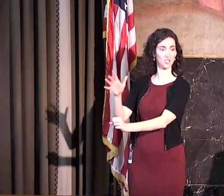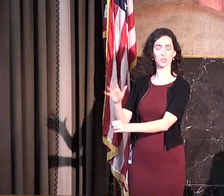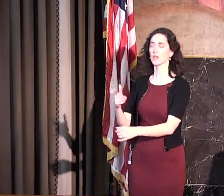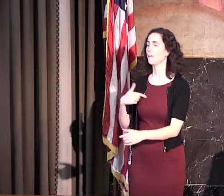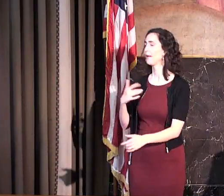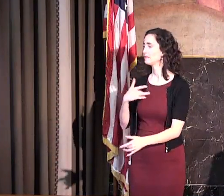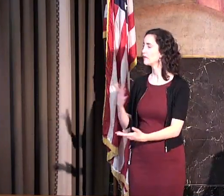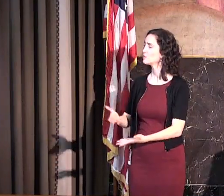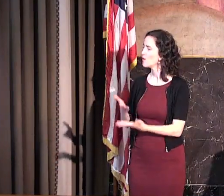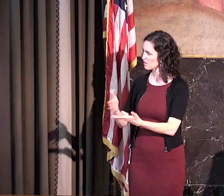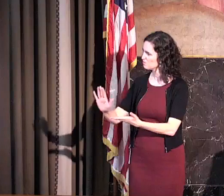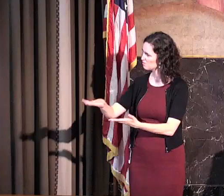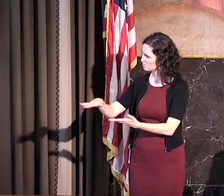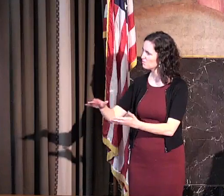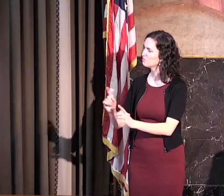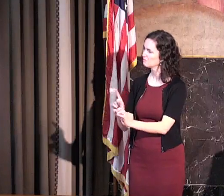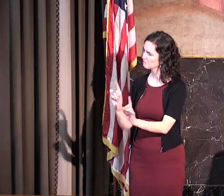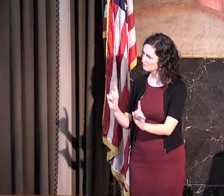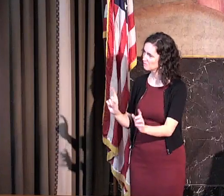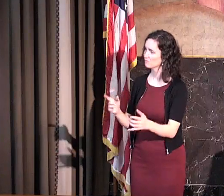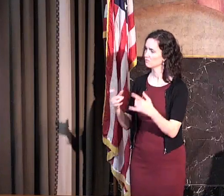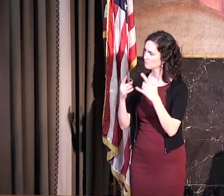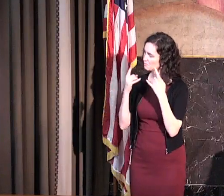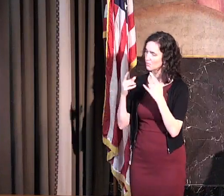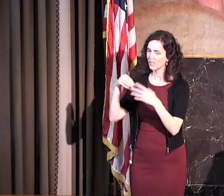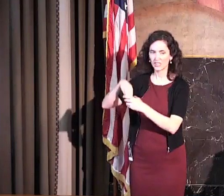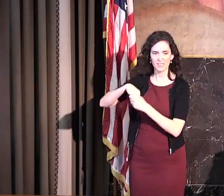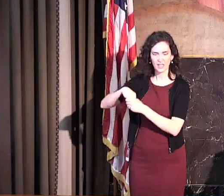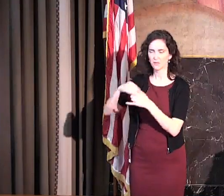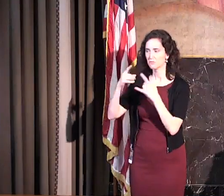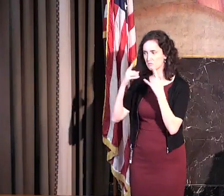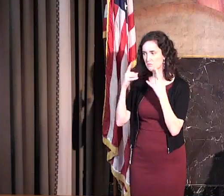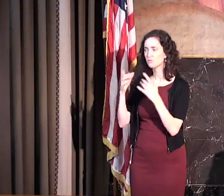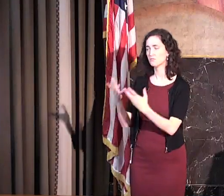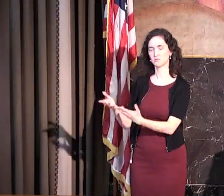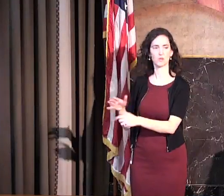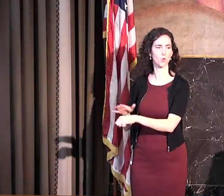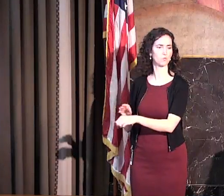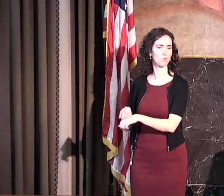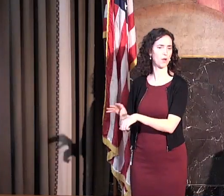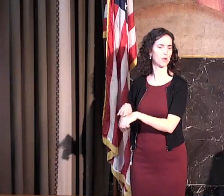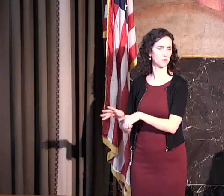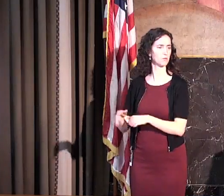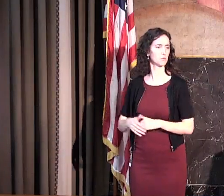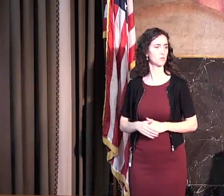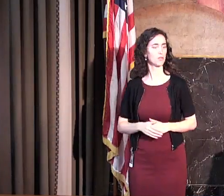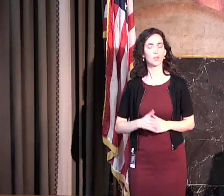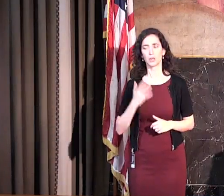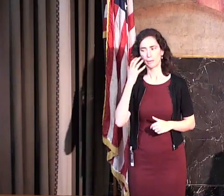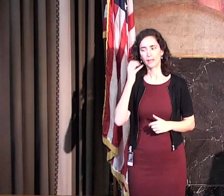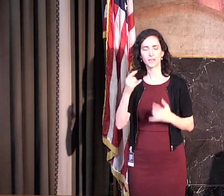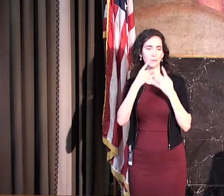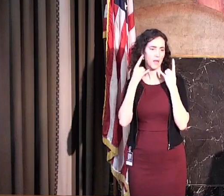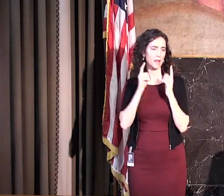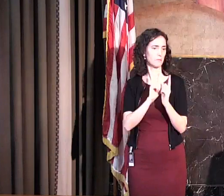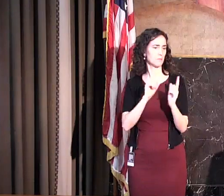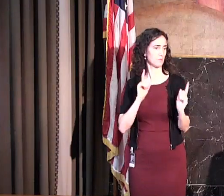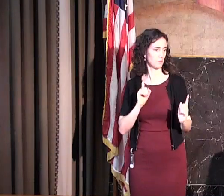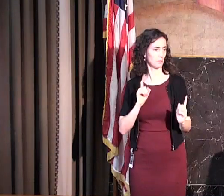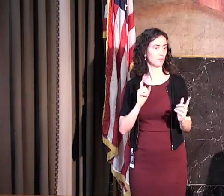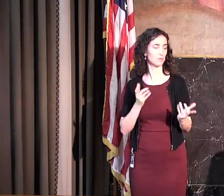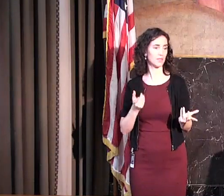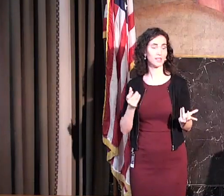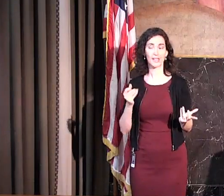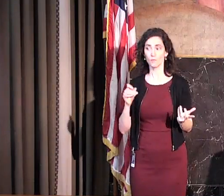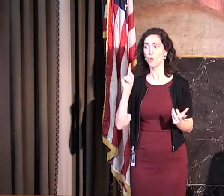said a few minutes ago, when you're in crowded indoor spaces while we're surging, it makes sense to mask and distance if you can't avoid